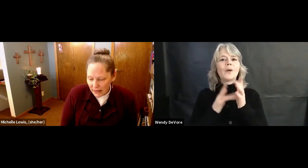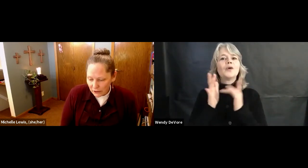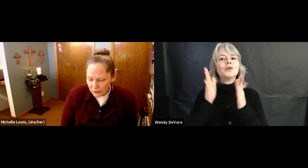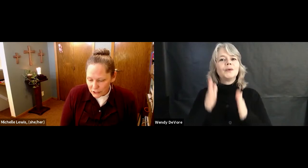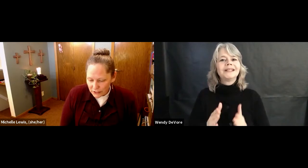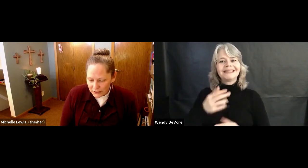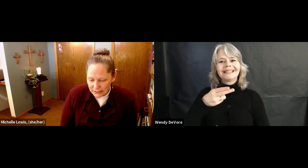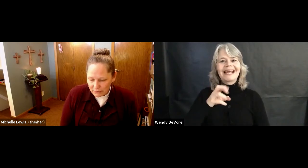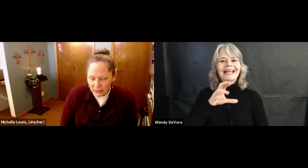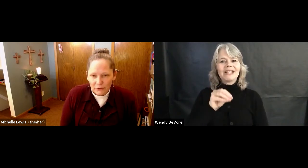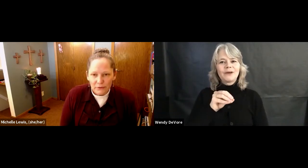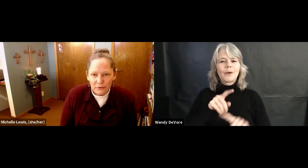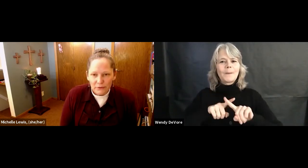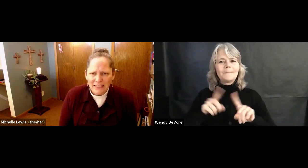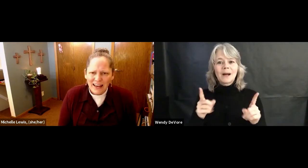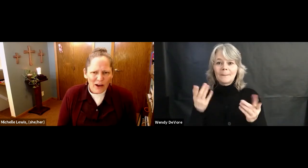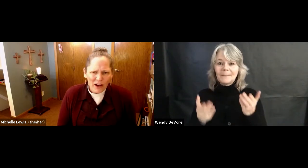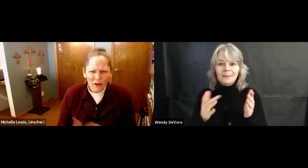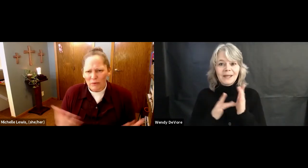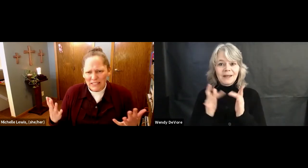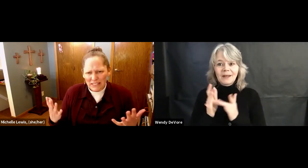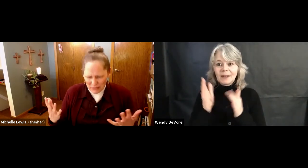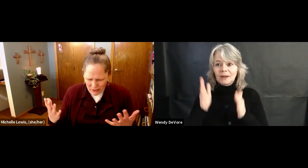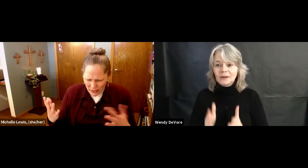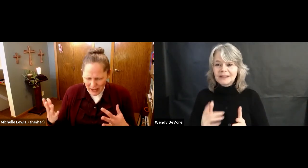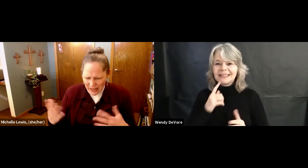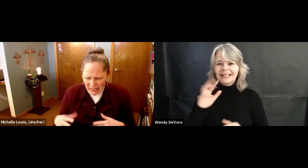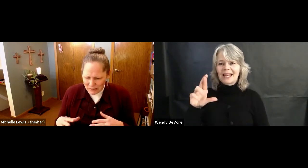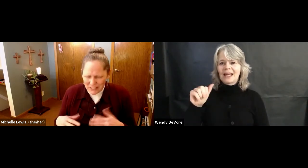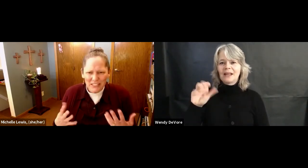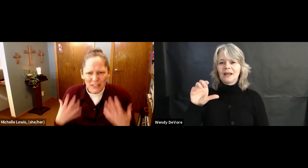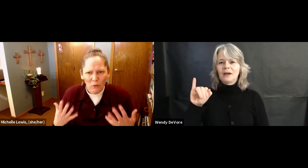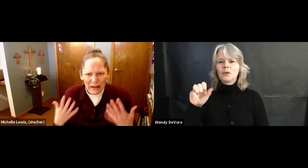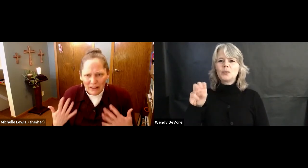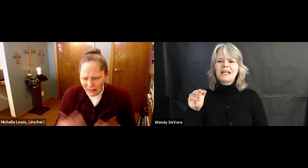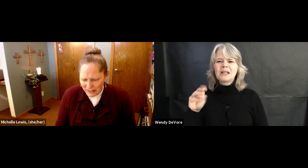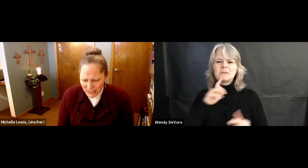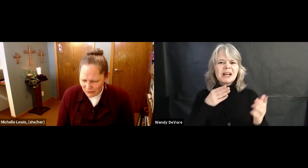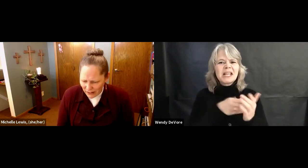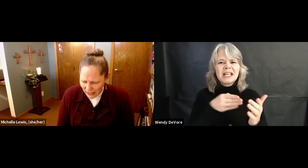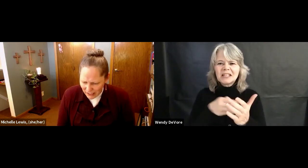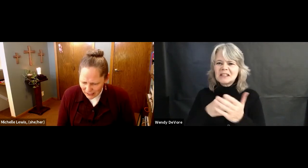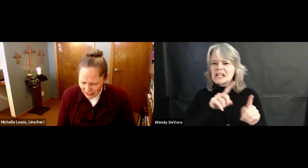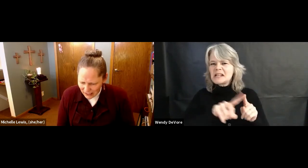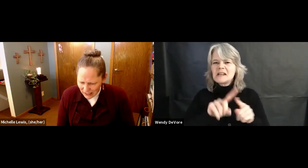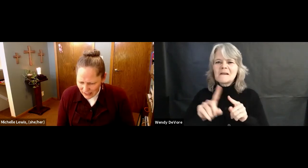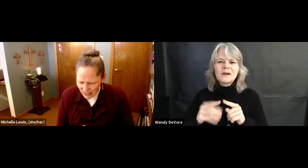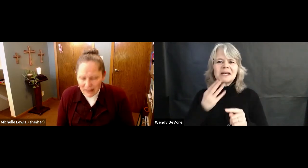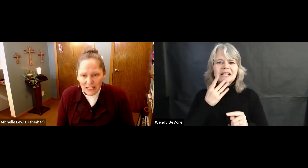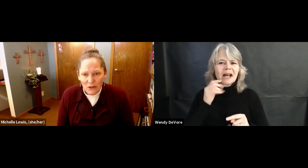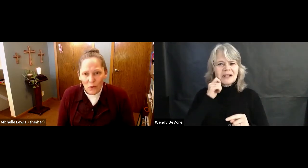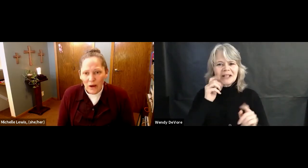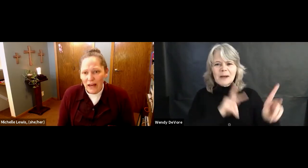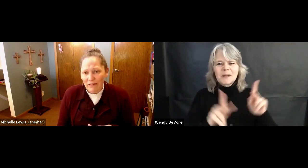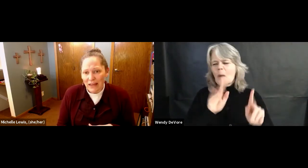But that Christian is somebody who says, oh, racism is okay. It's just the way it is. It's fine. And